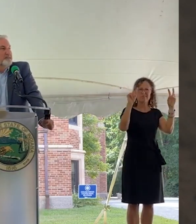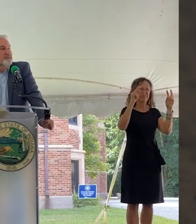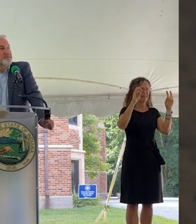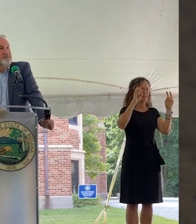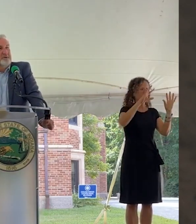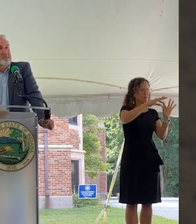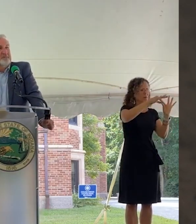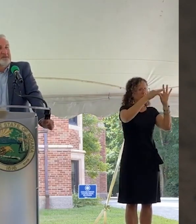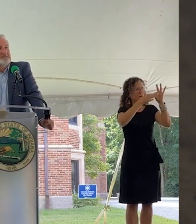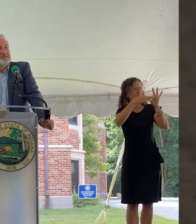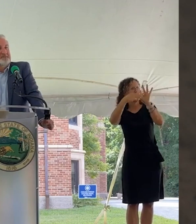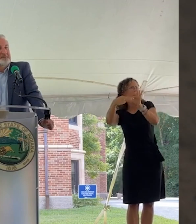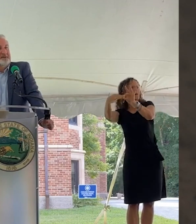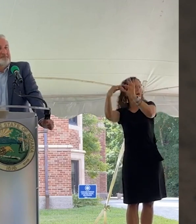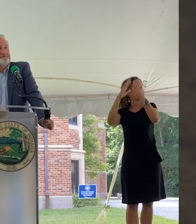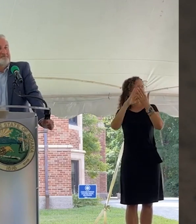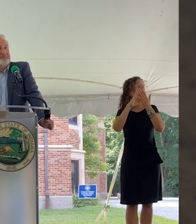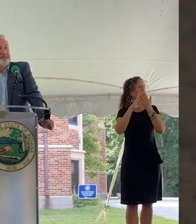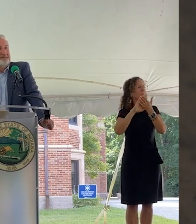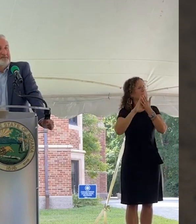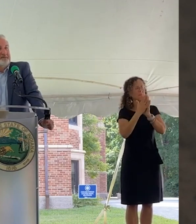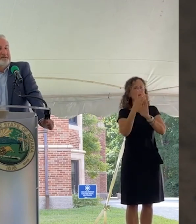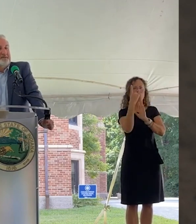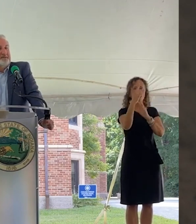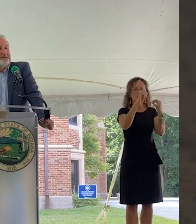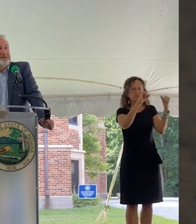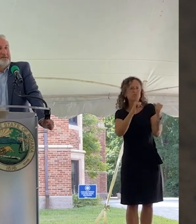it. So it's no